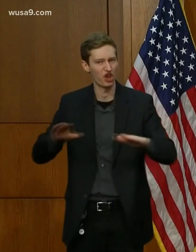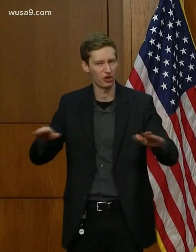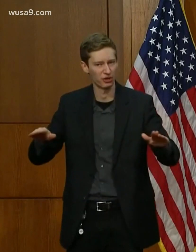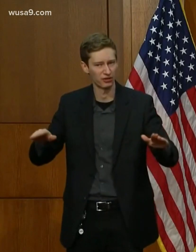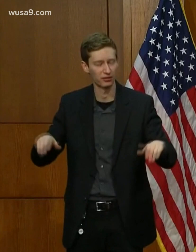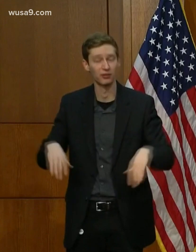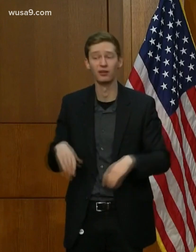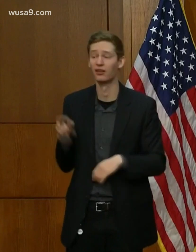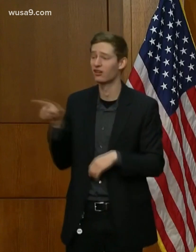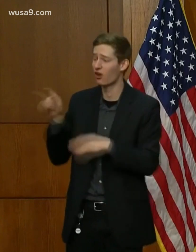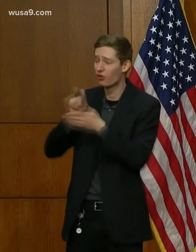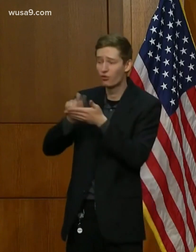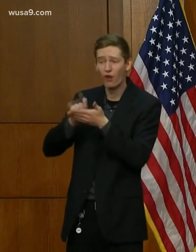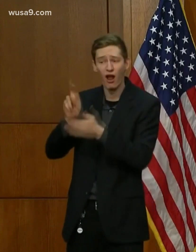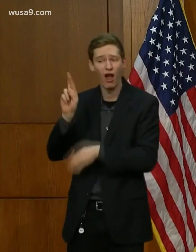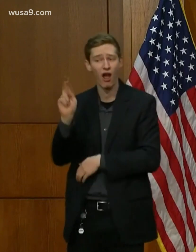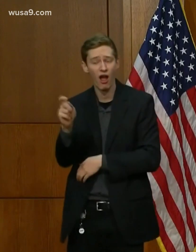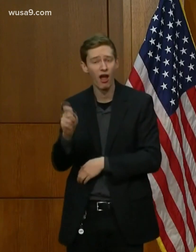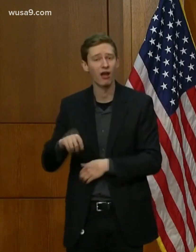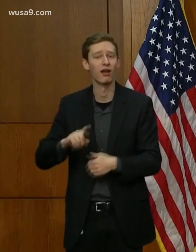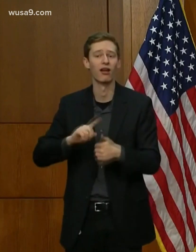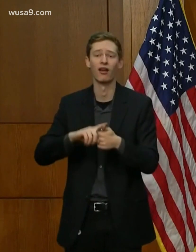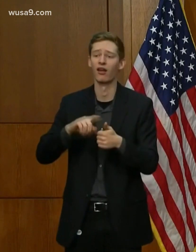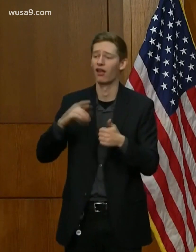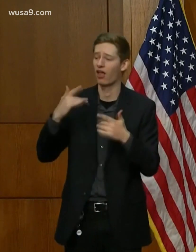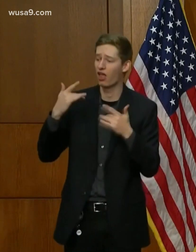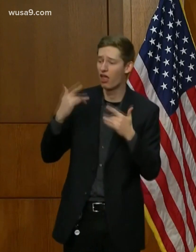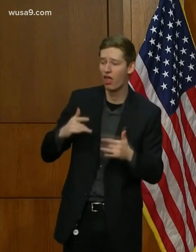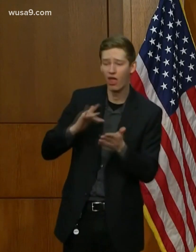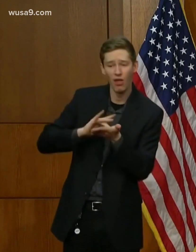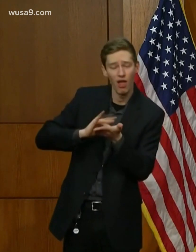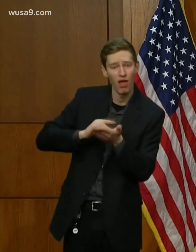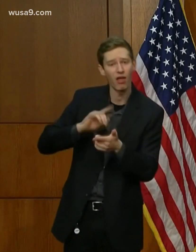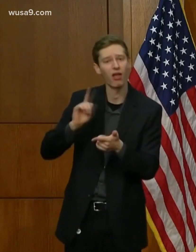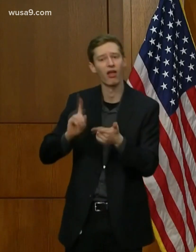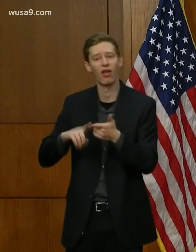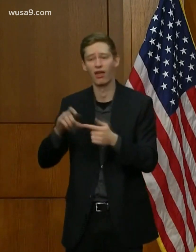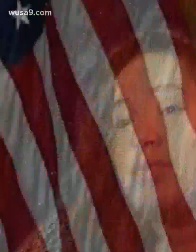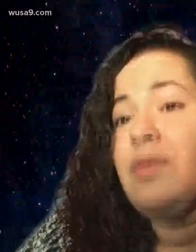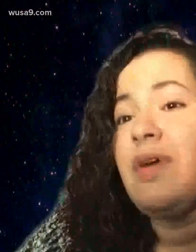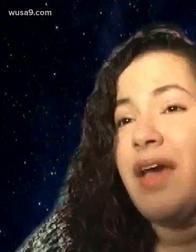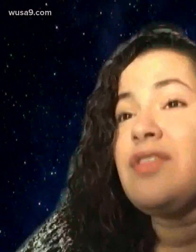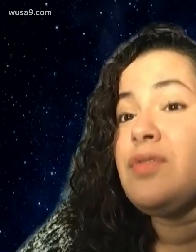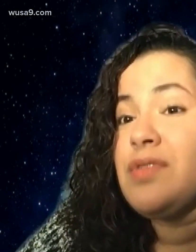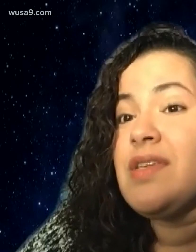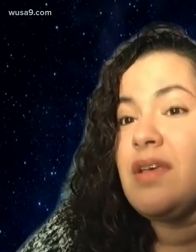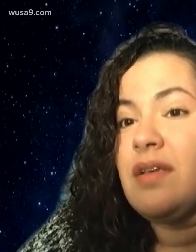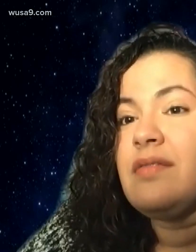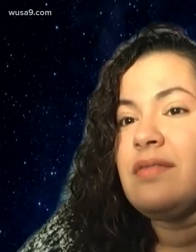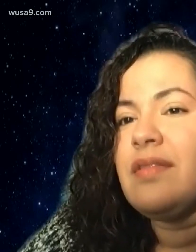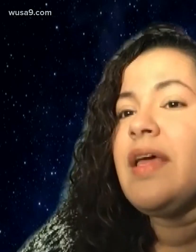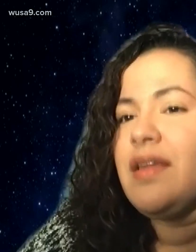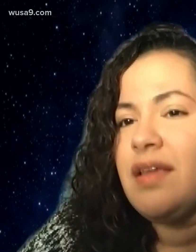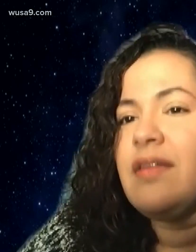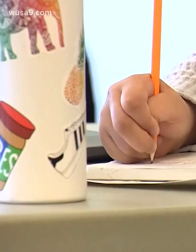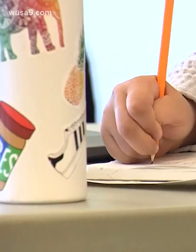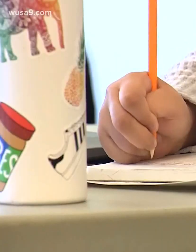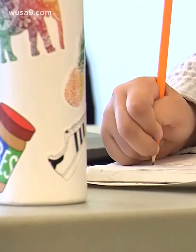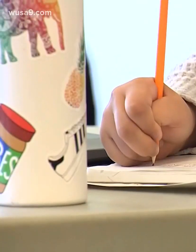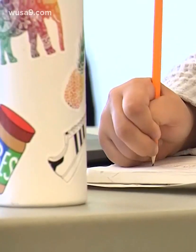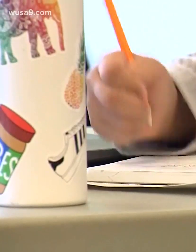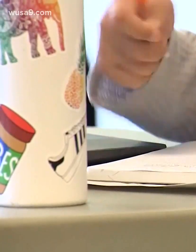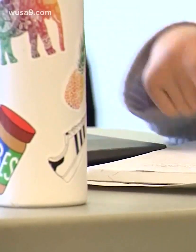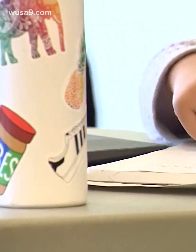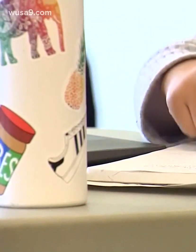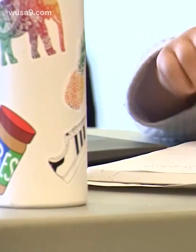antidepressants and stimulants. And that's just not a good direction. Loudoun County Mother Lizangeli Lopez says her